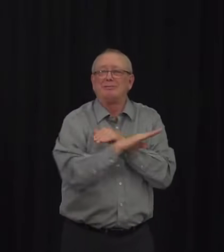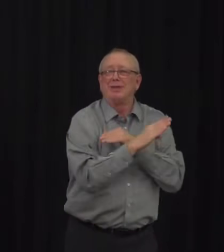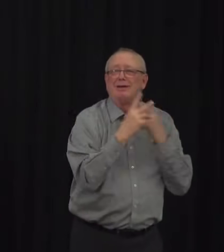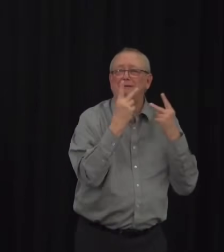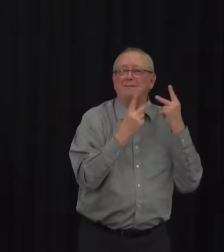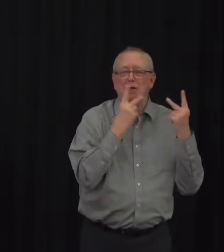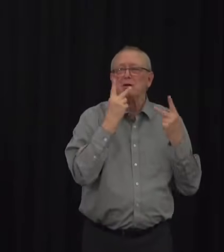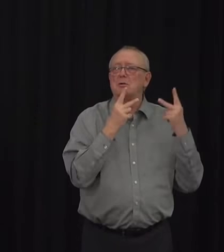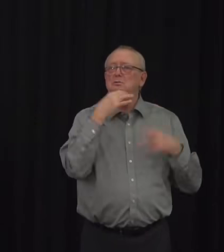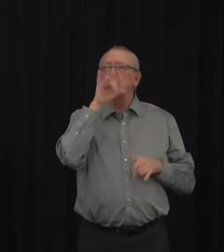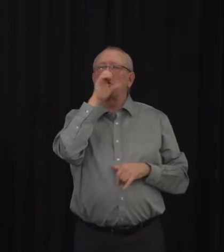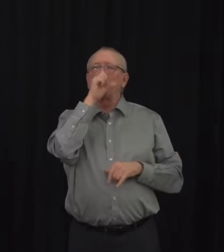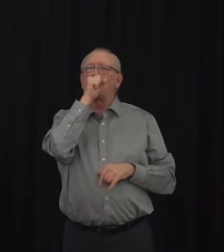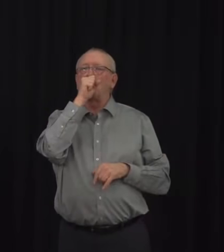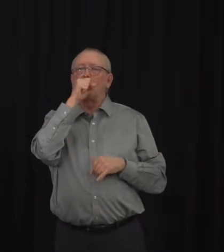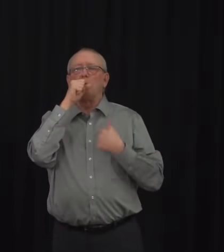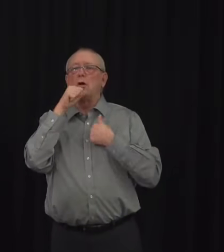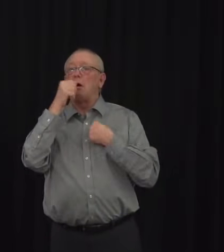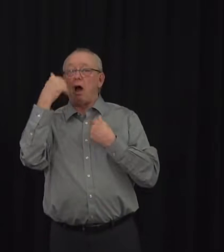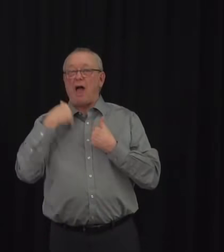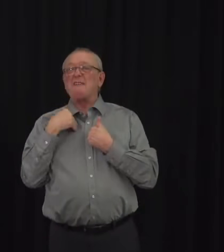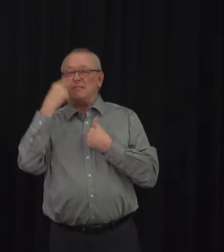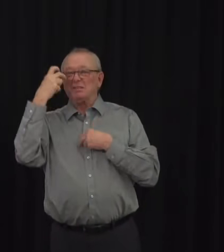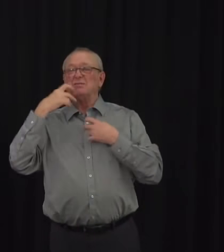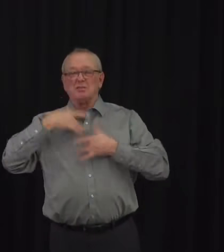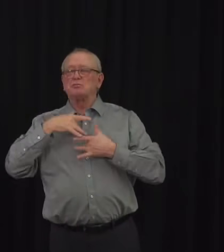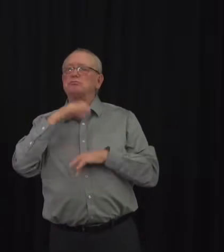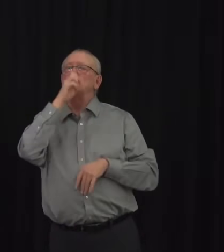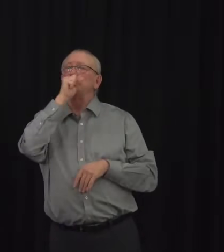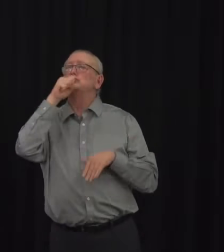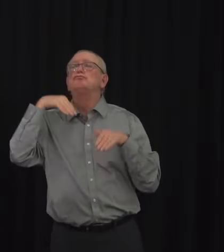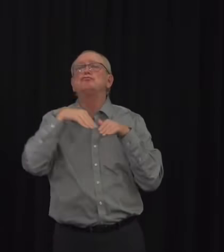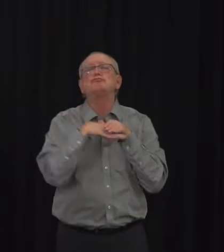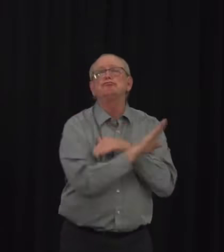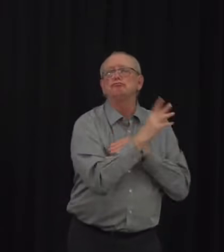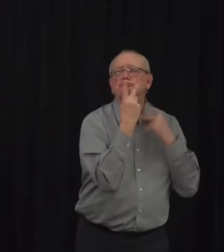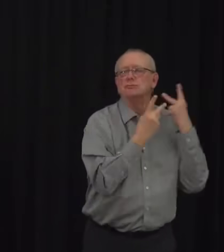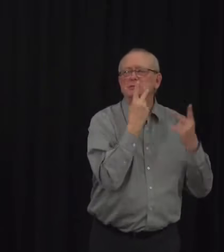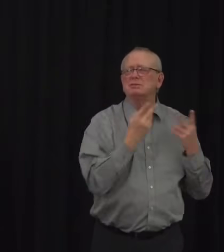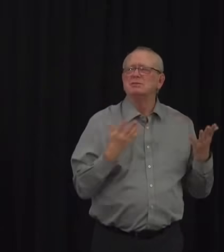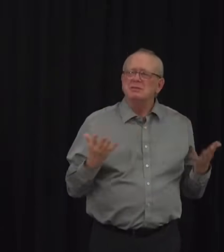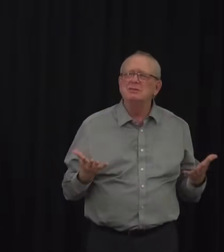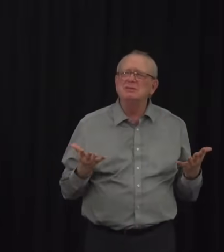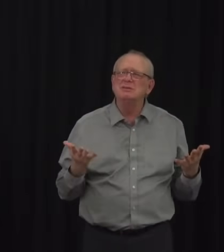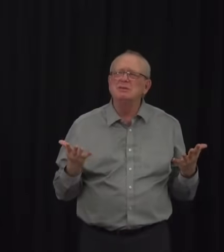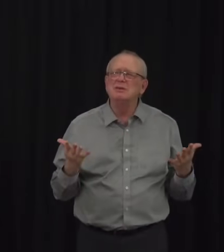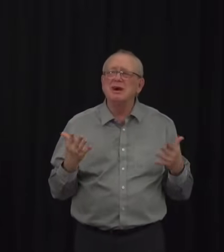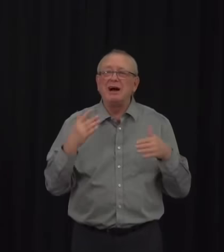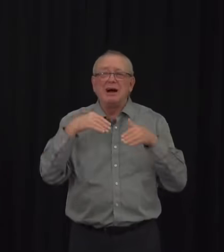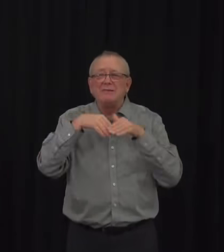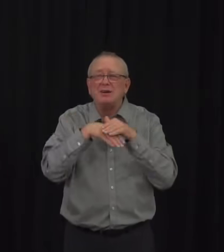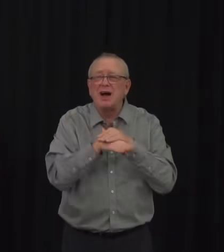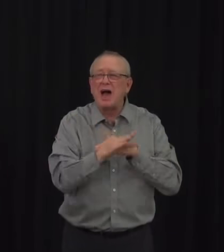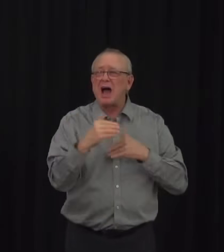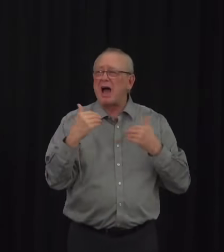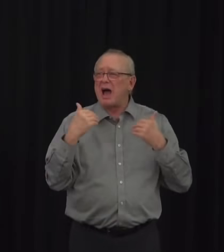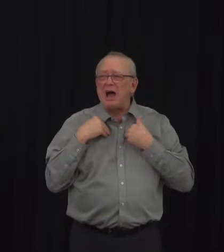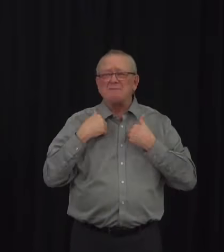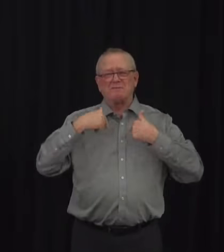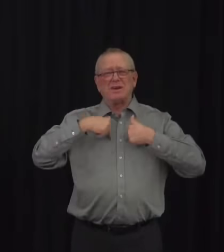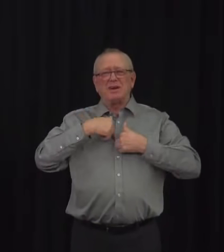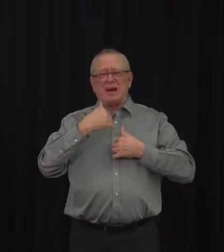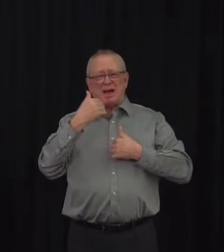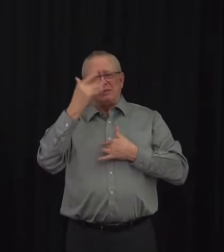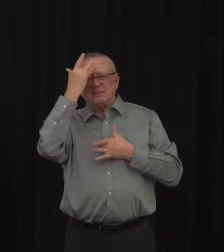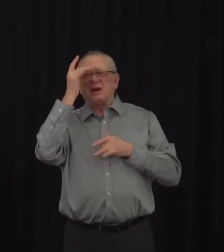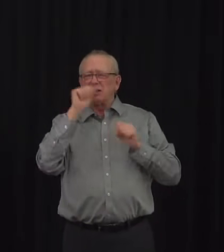While the vast majority of Albertans understand that doing this puts loved ones and the teams caring for their loved ones at even greater risk